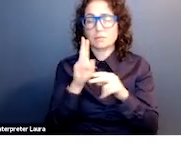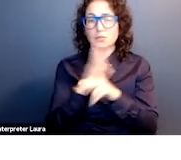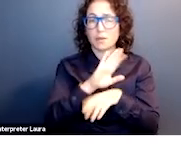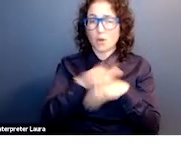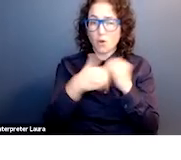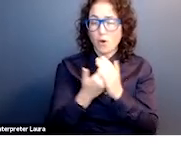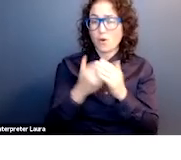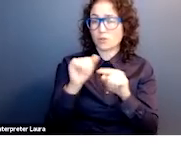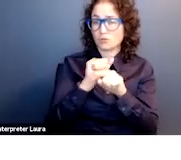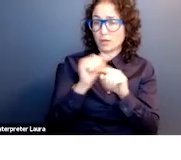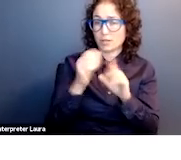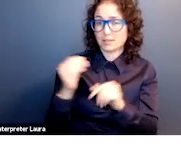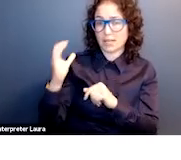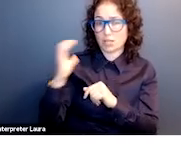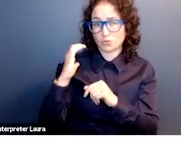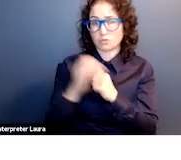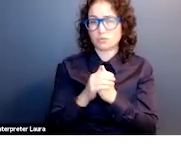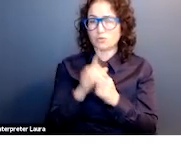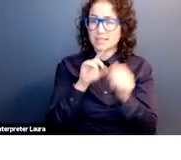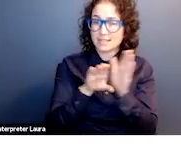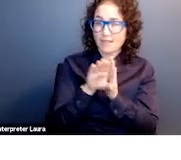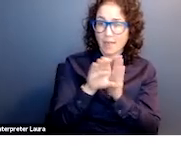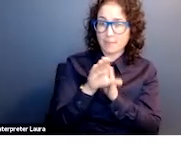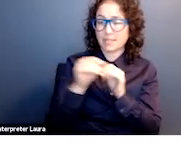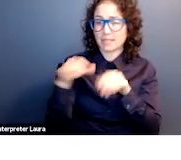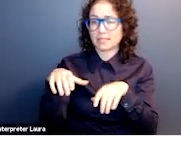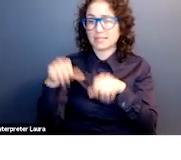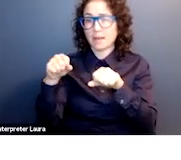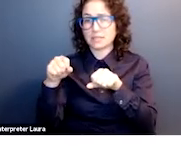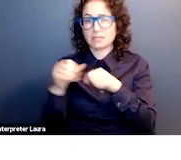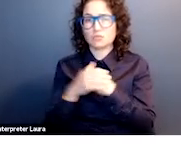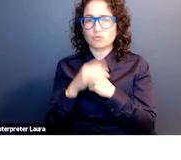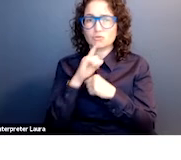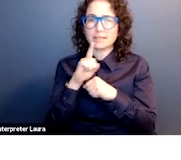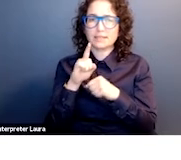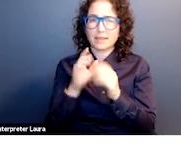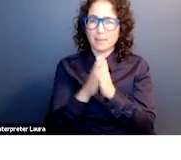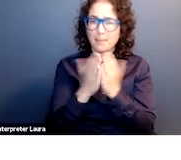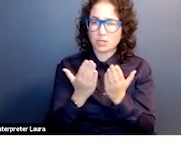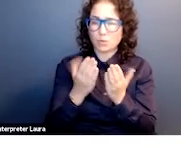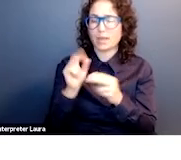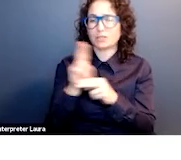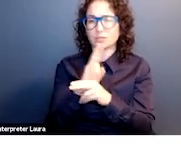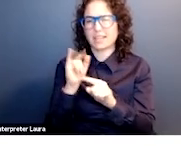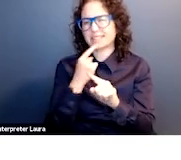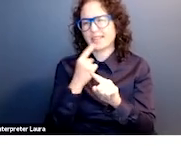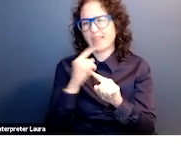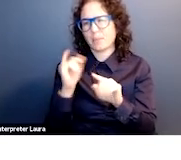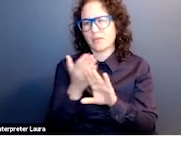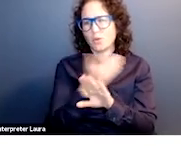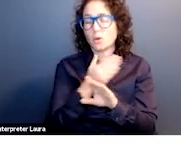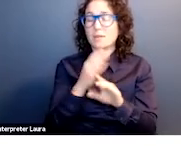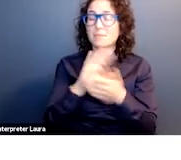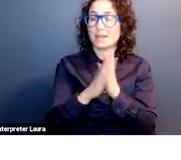coaches, developed and adapted the manual books, such as like what I said before, to be more inclusive